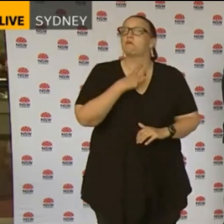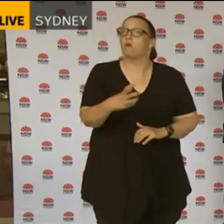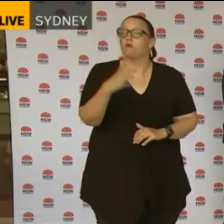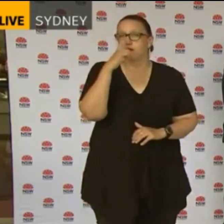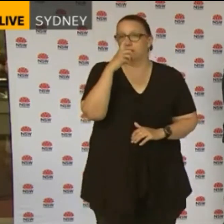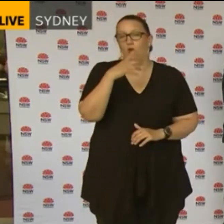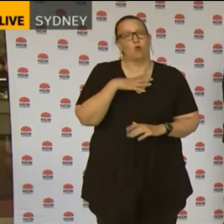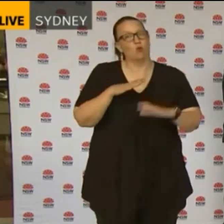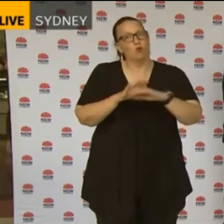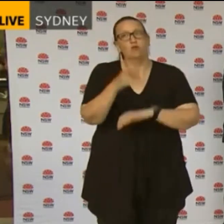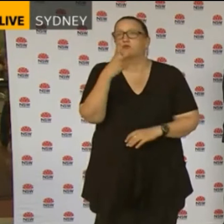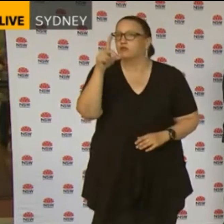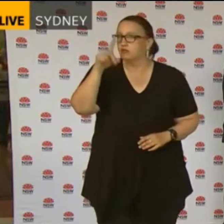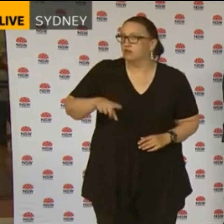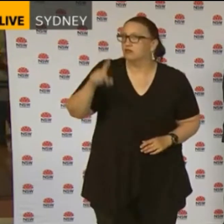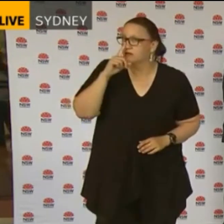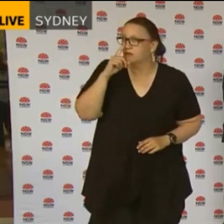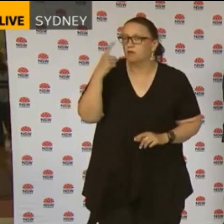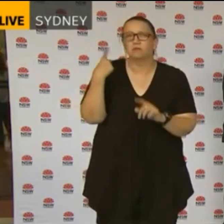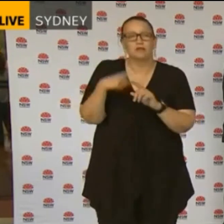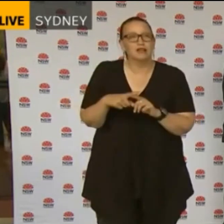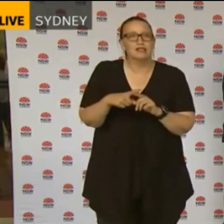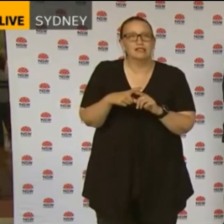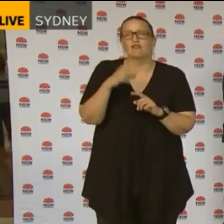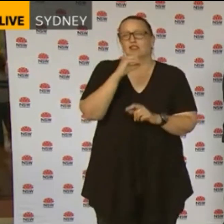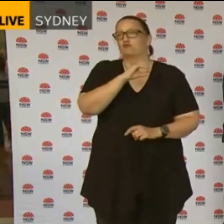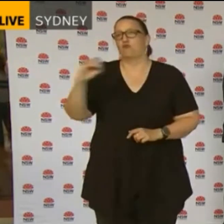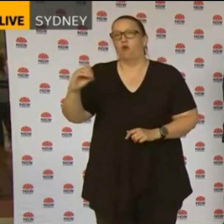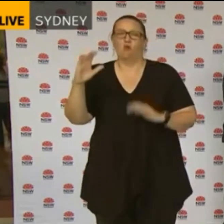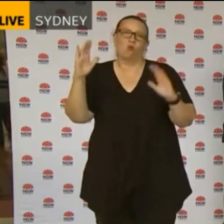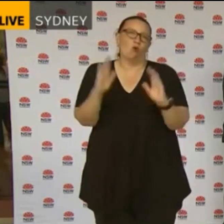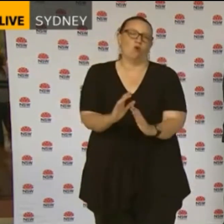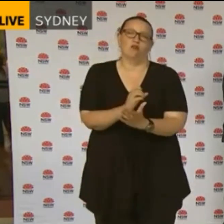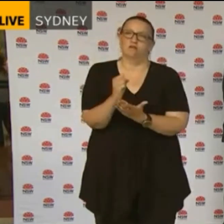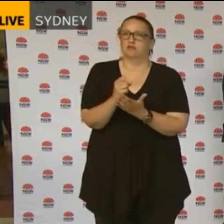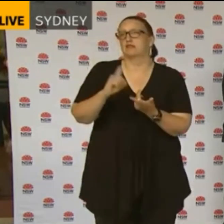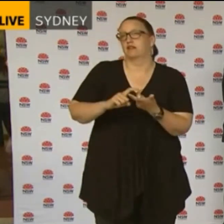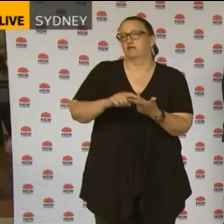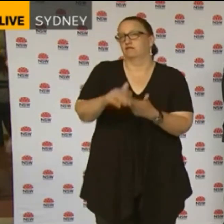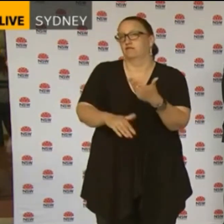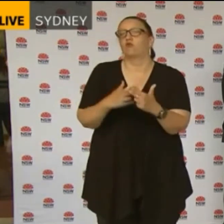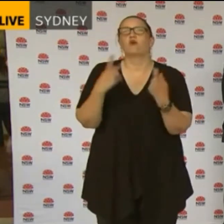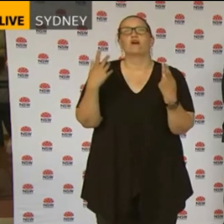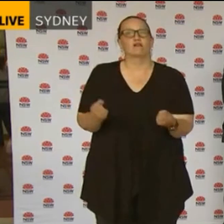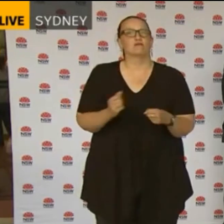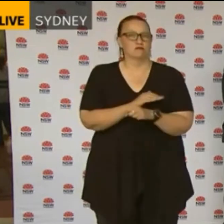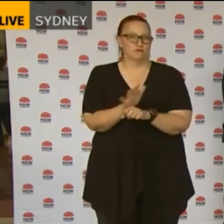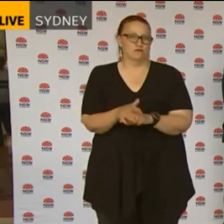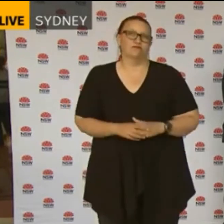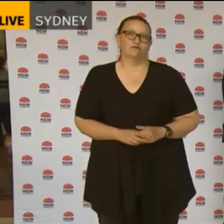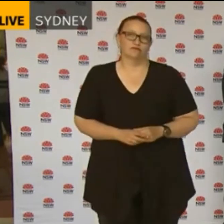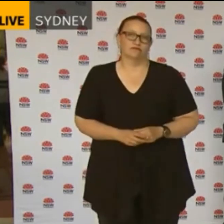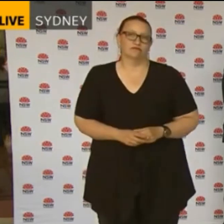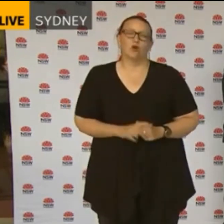That will allow us to have the confidence to bring in the easing of restrictions, and particular things we're looking at are obviously children